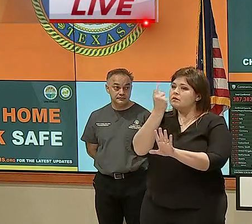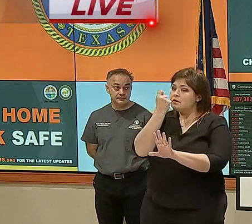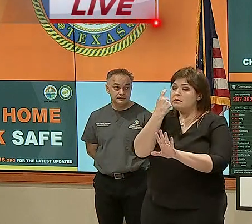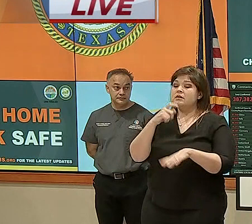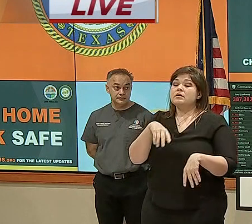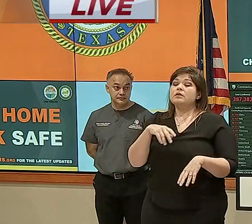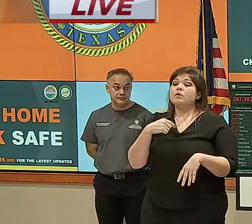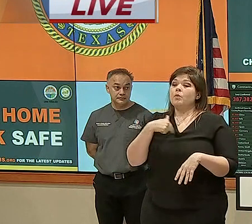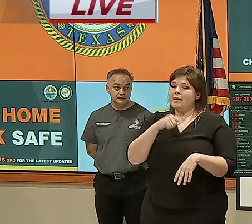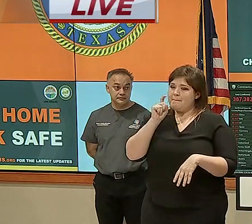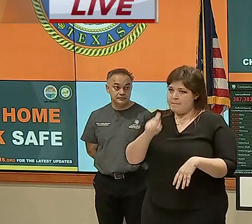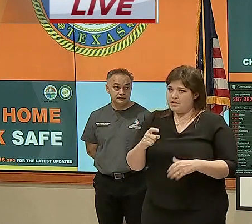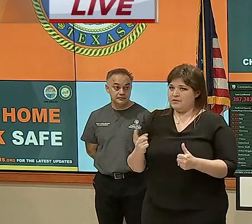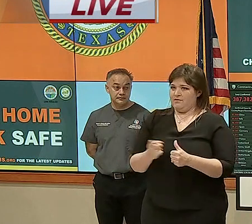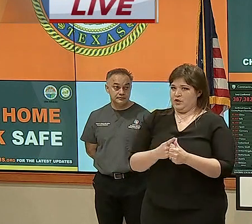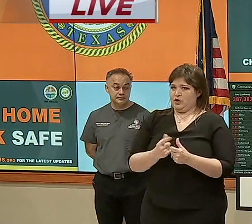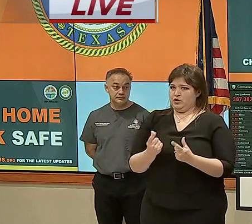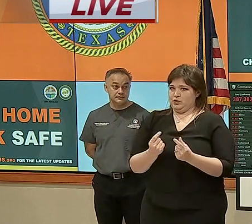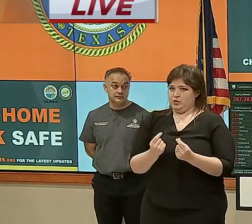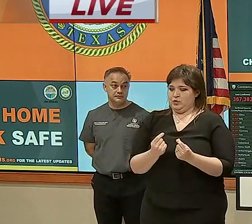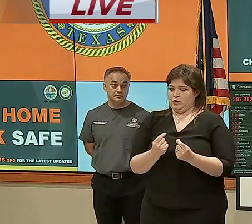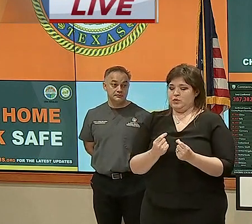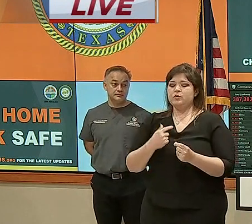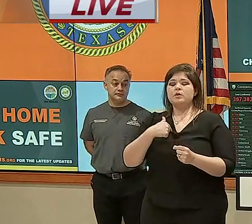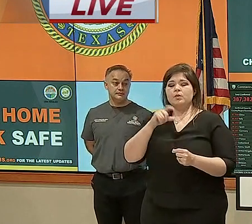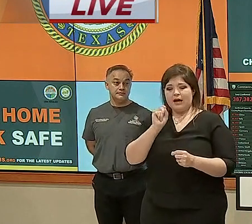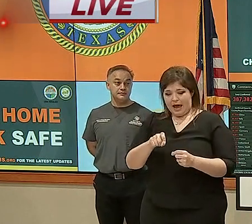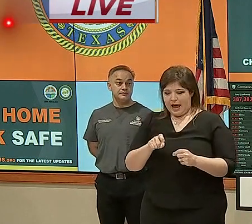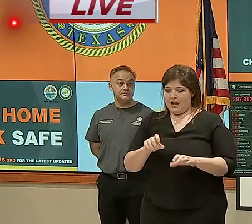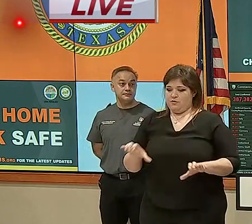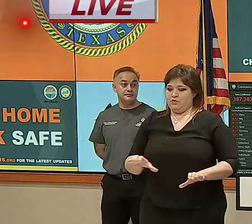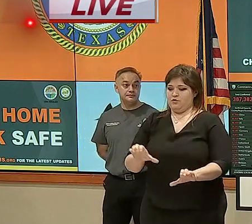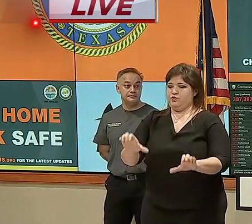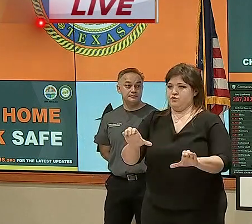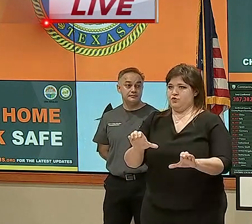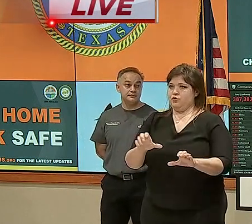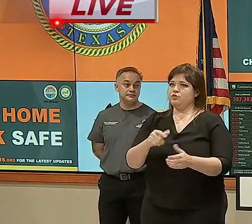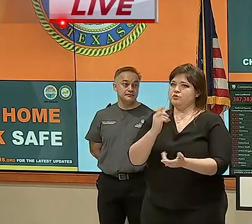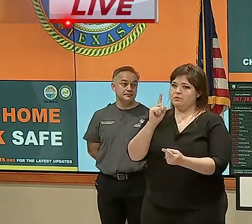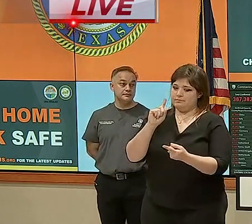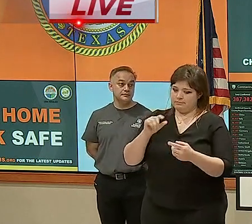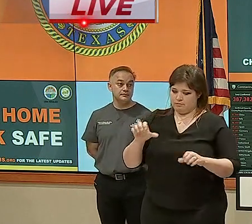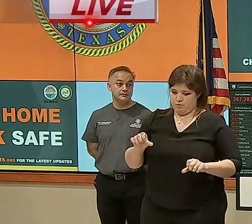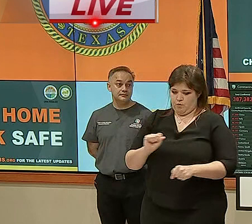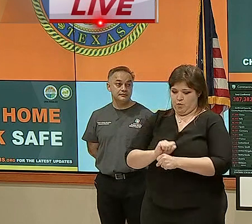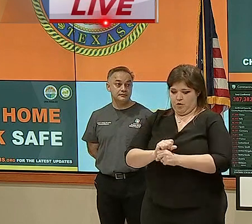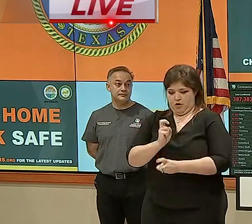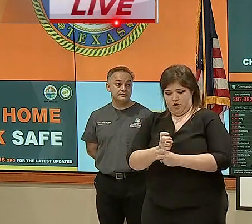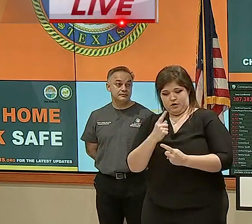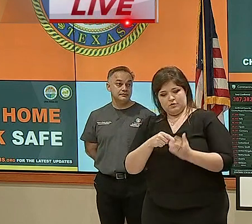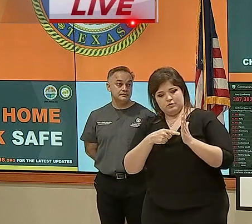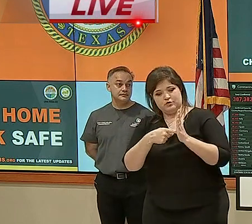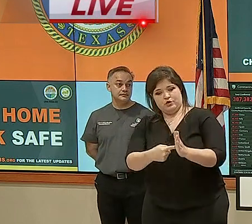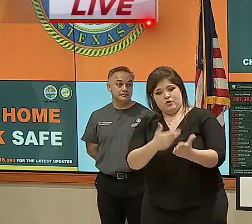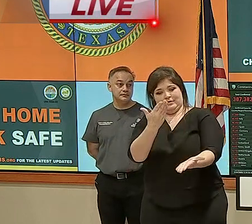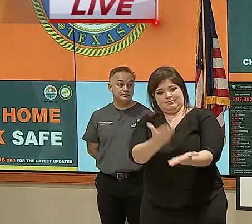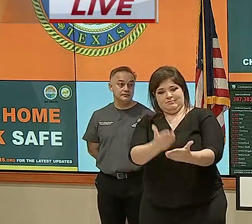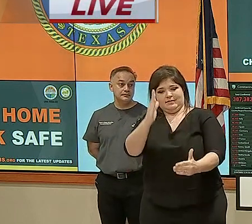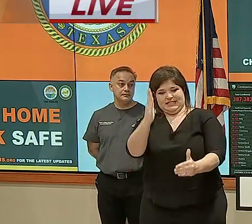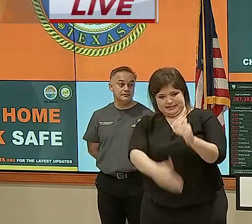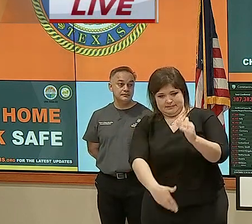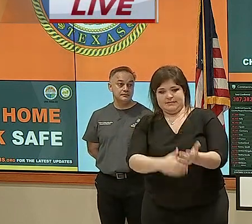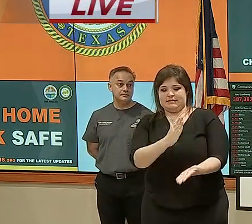In our region, we have faced major storms, we have faced mass shootings, we have faced chemical